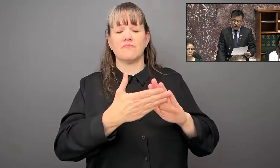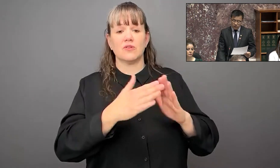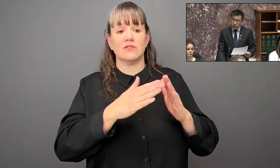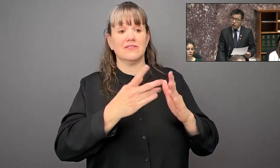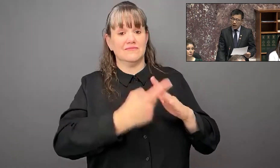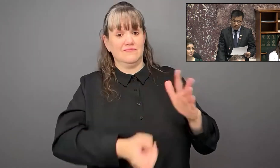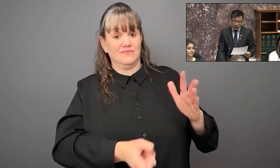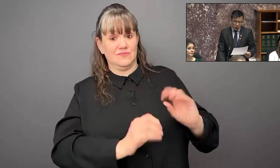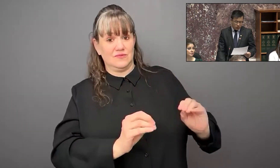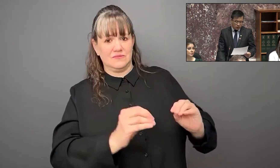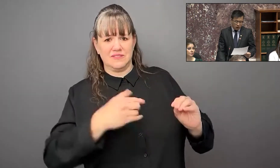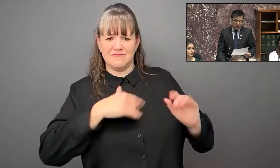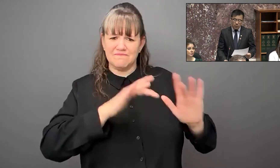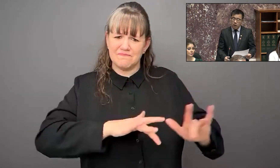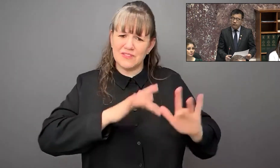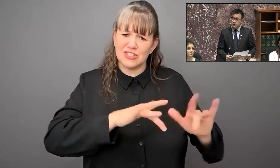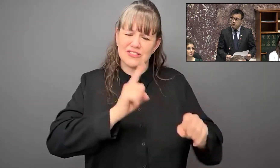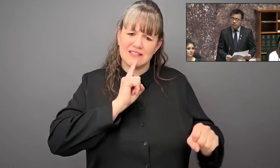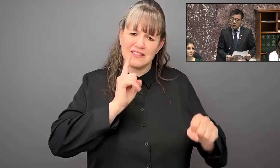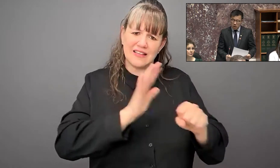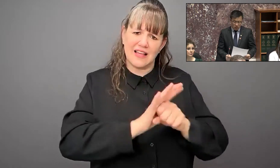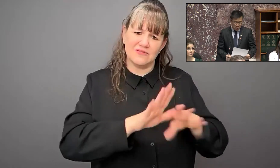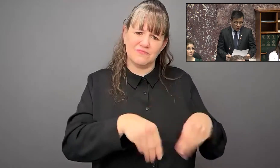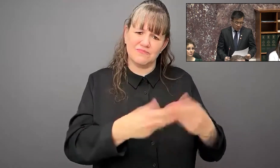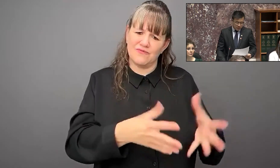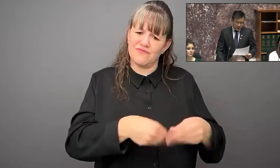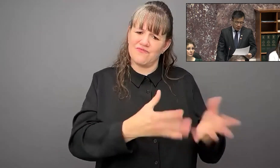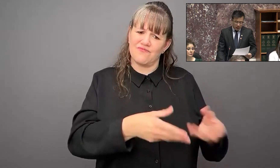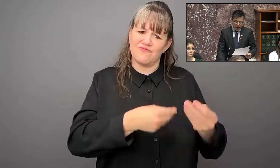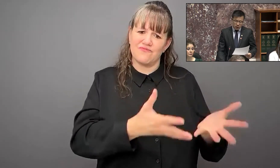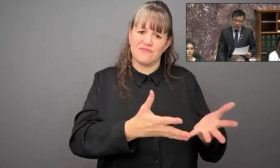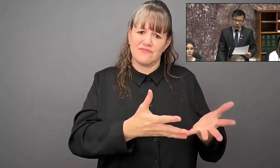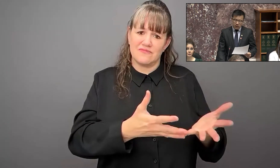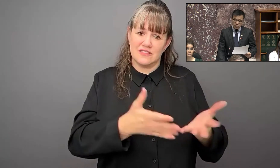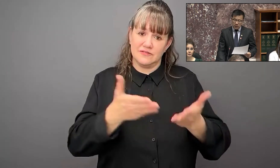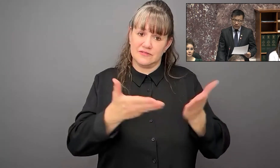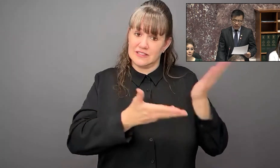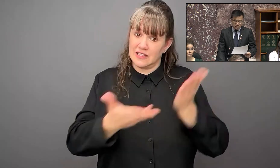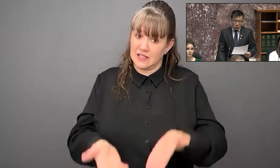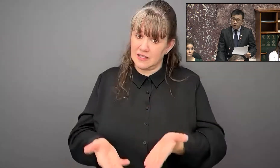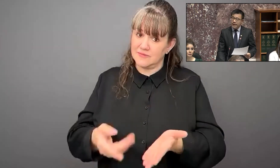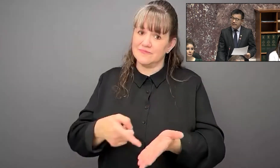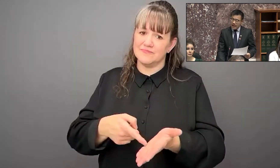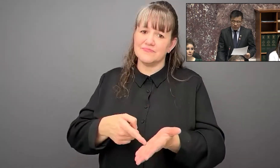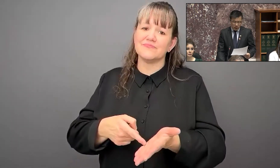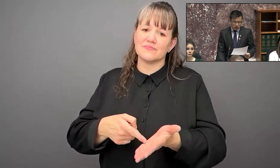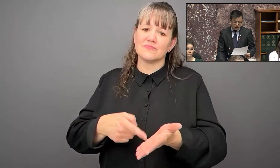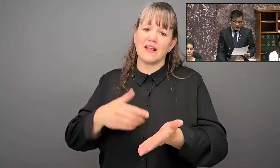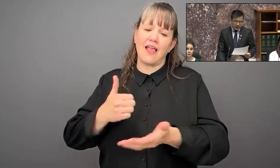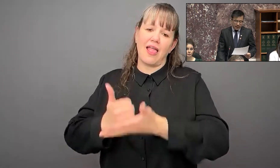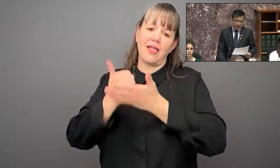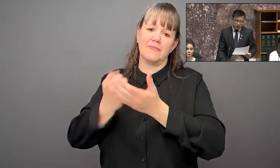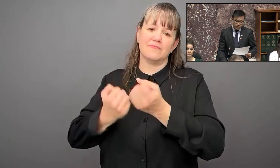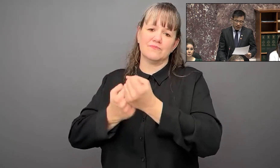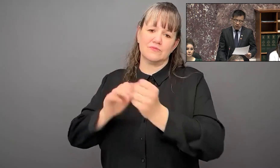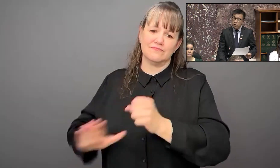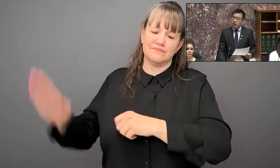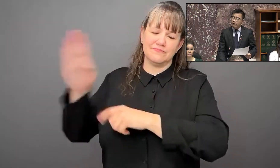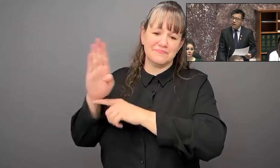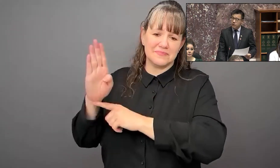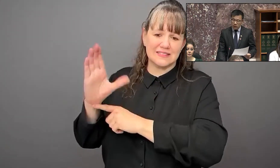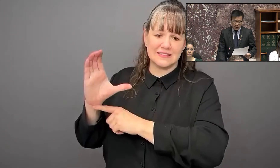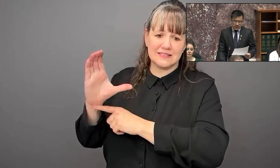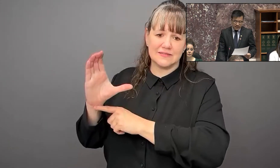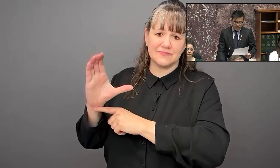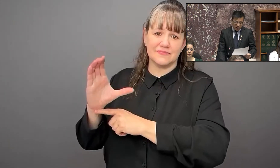presence have enriched every corner of our province. Honourable Speaker, Asian Heritage Month is more than a celebration. It's a recognition